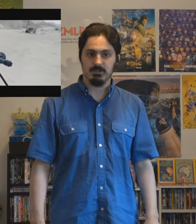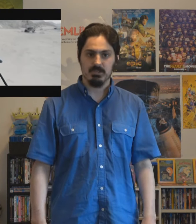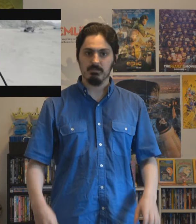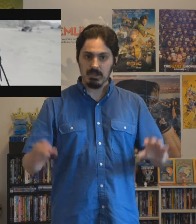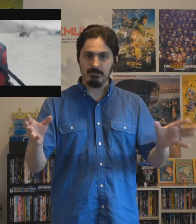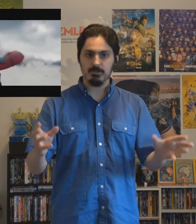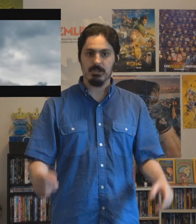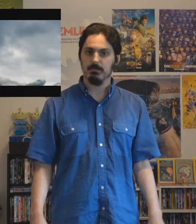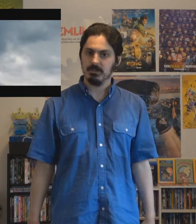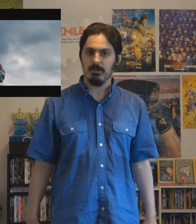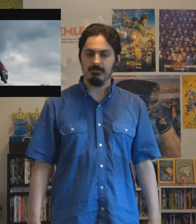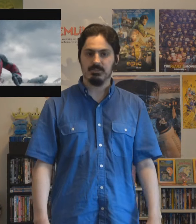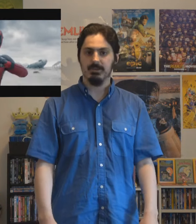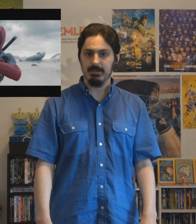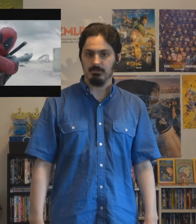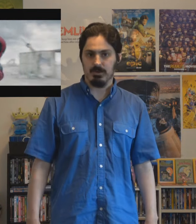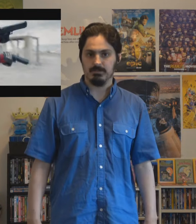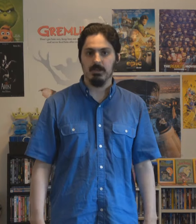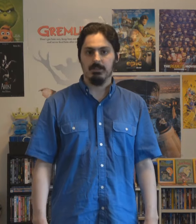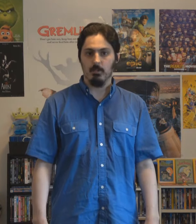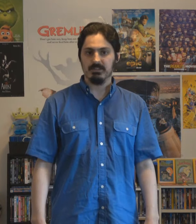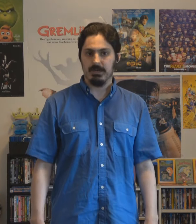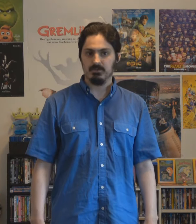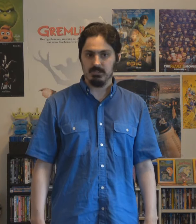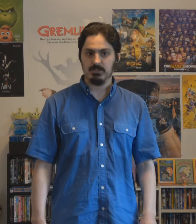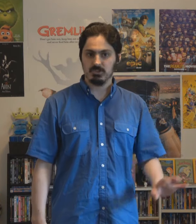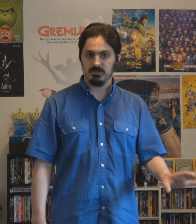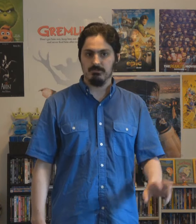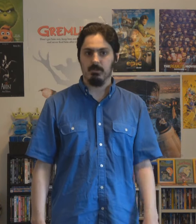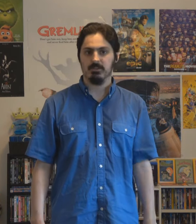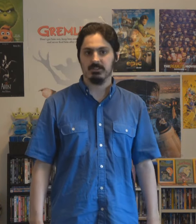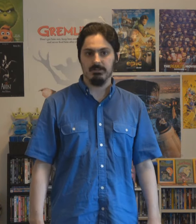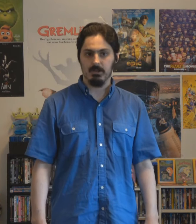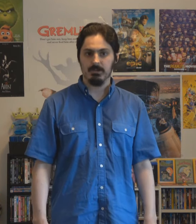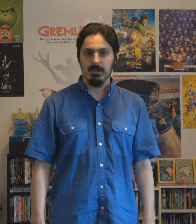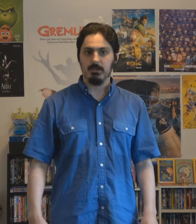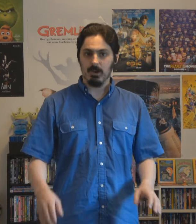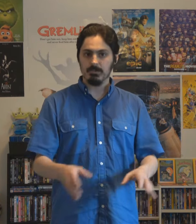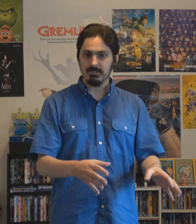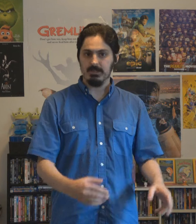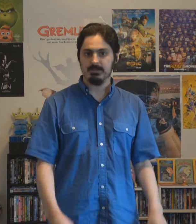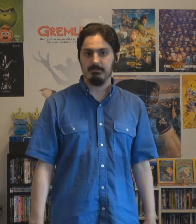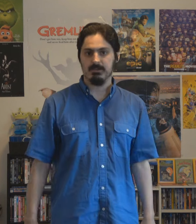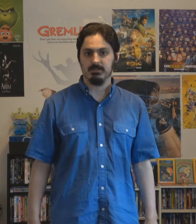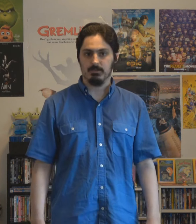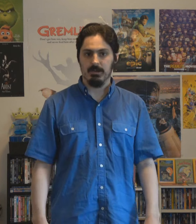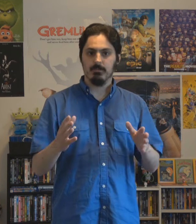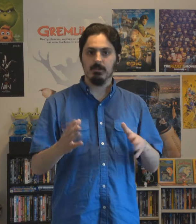scenes with a lot of energy and a particular emphasis on needle drops. The opening title sequence starts the film on a solid note, and there are other entertaining set pieces throughout. The